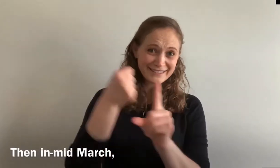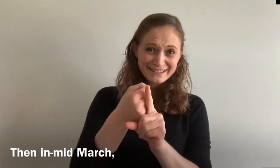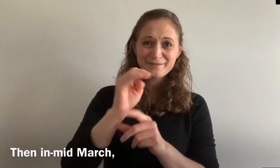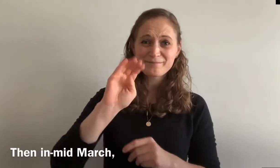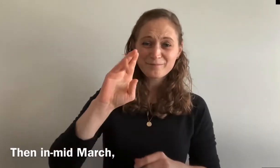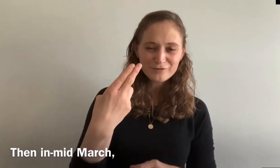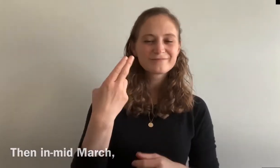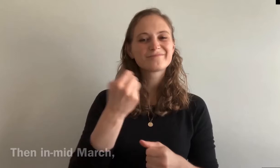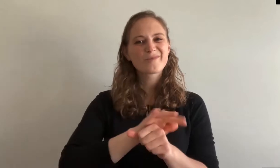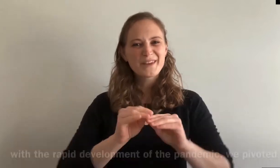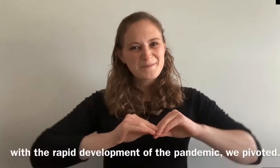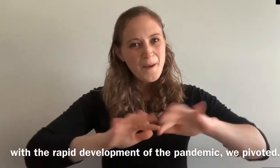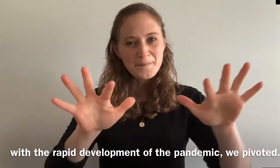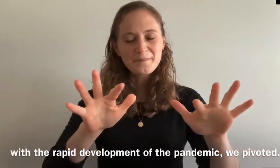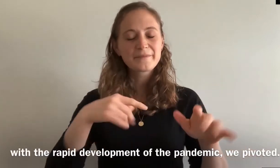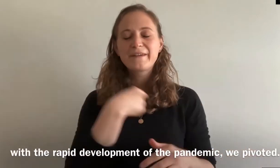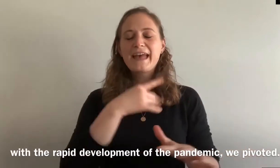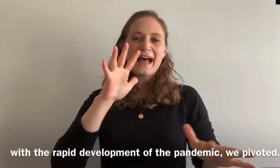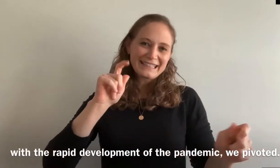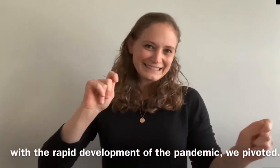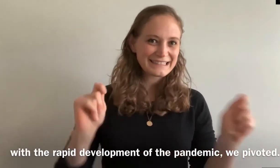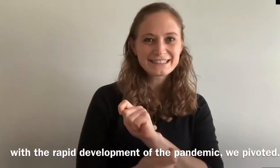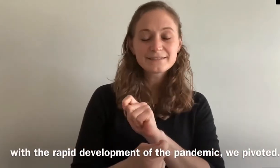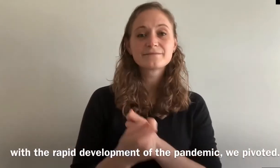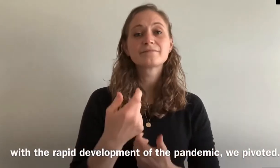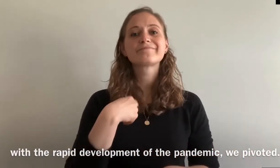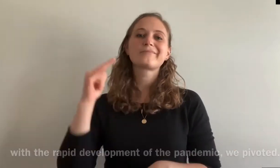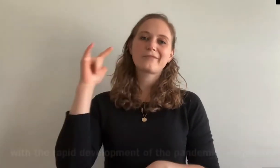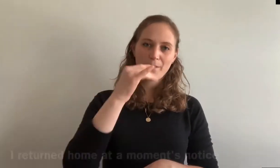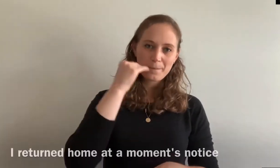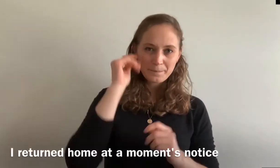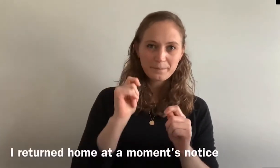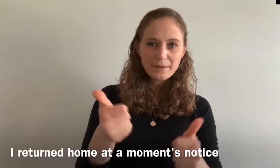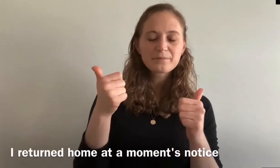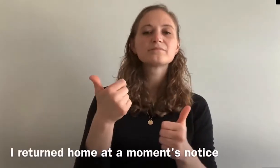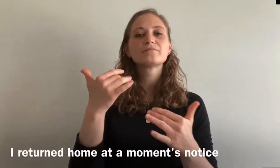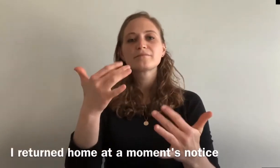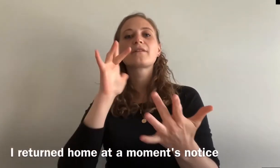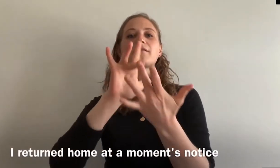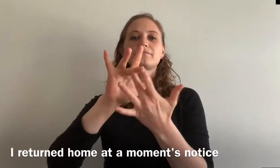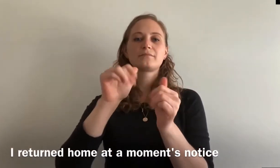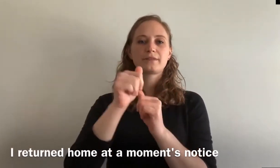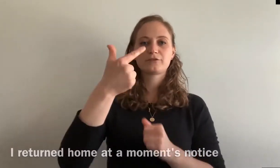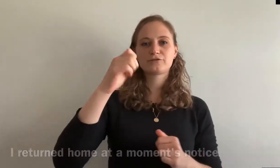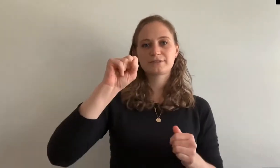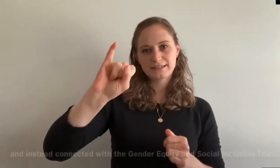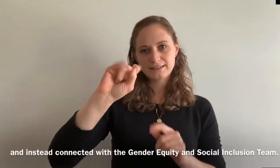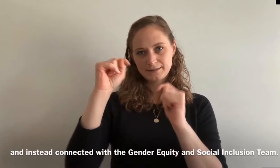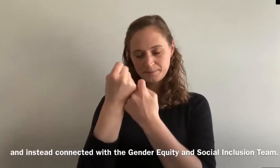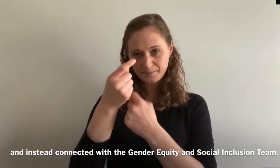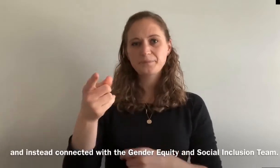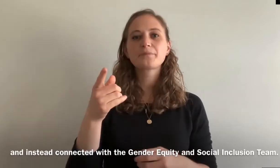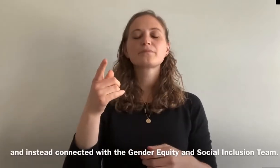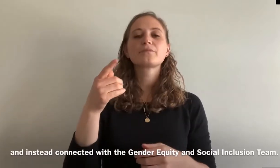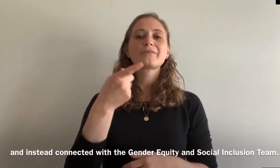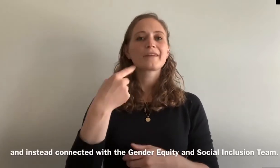Then, in mid-March, with the rapid developments of the pandemic, we pivoted. I returned home at a moment's notice